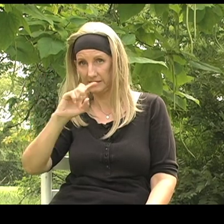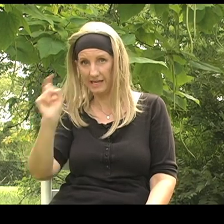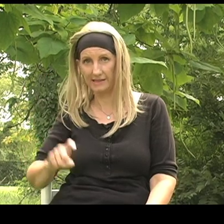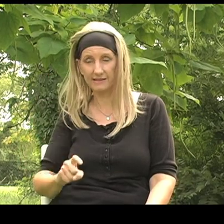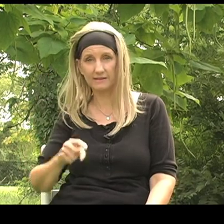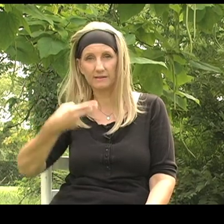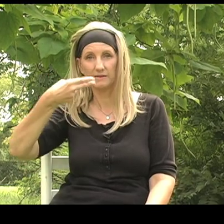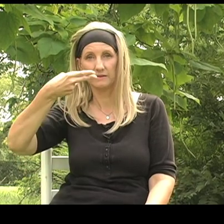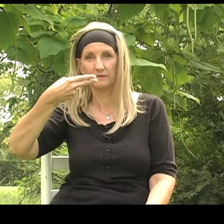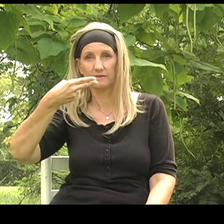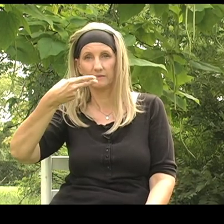Texas,